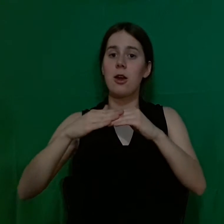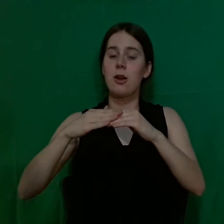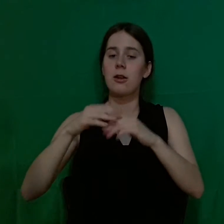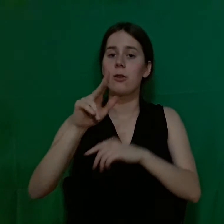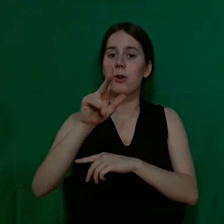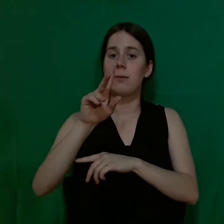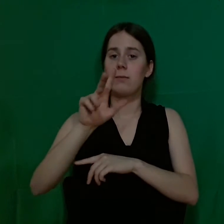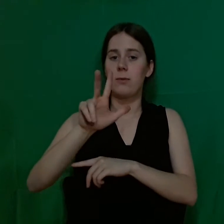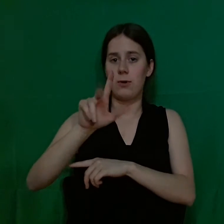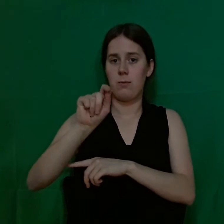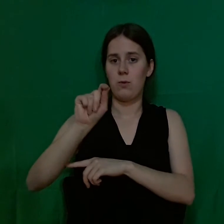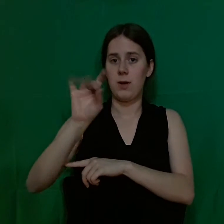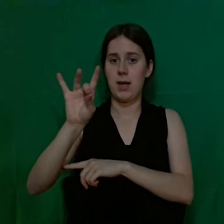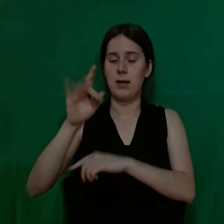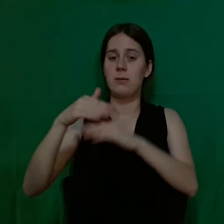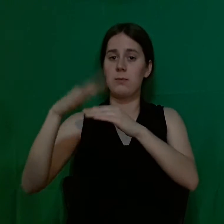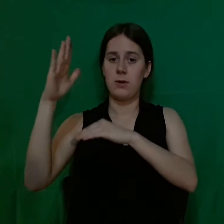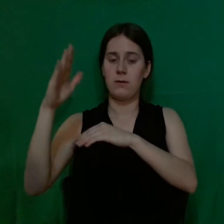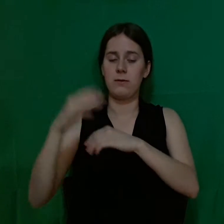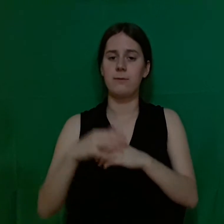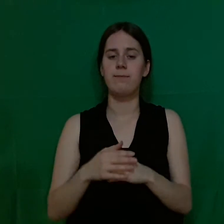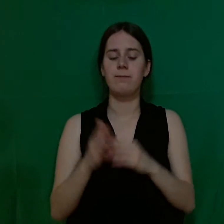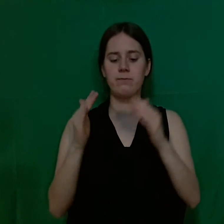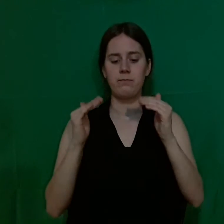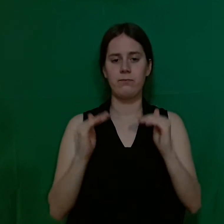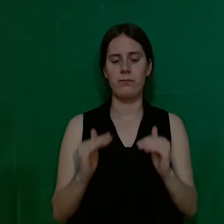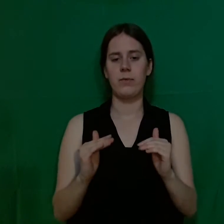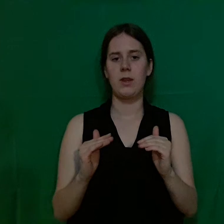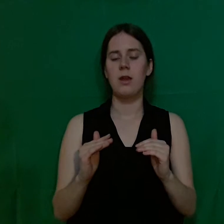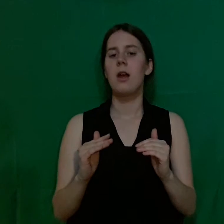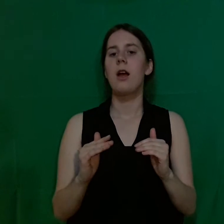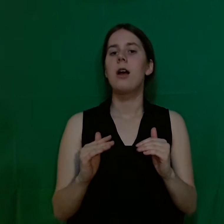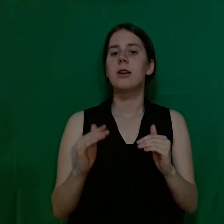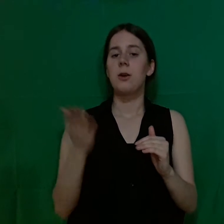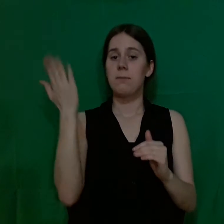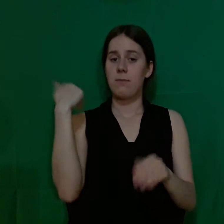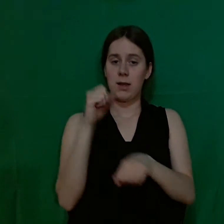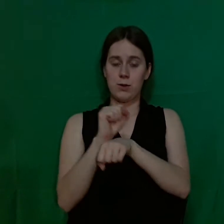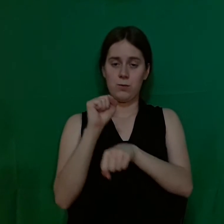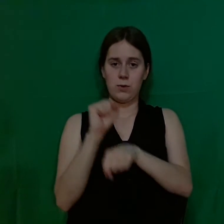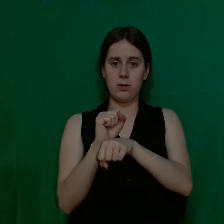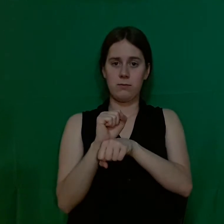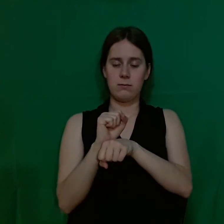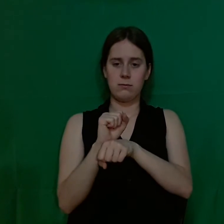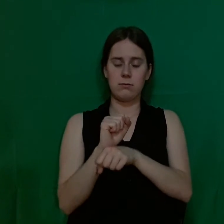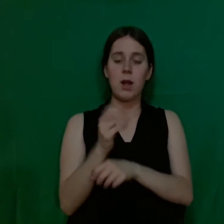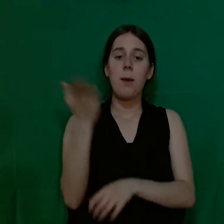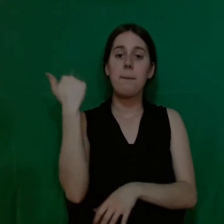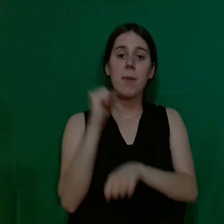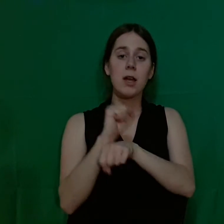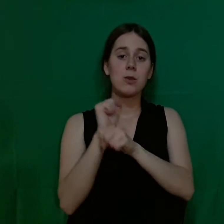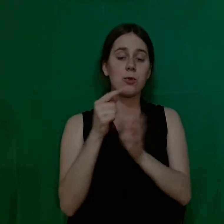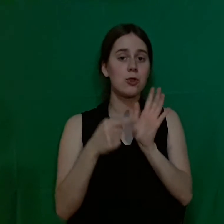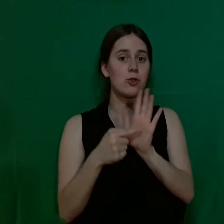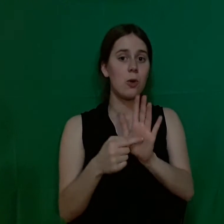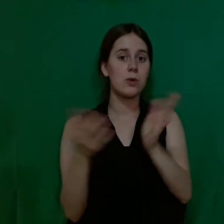thing listed is employment. Your employment shows that you are a responsible individual. You